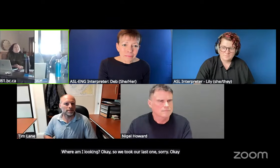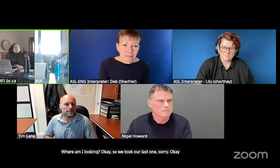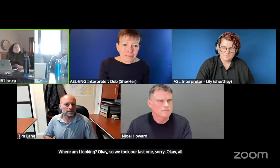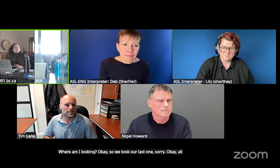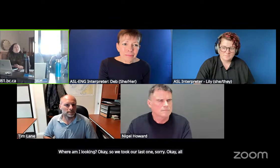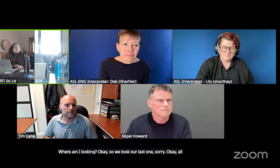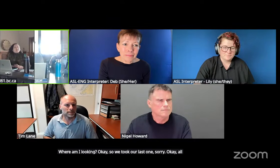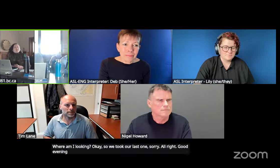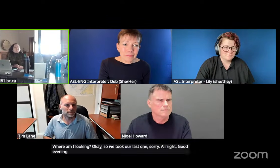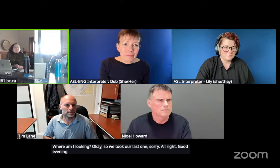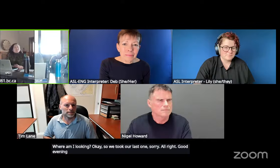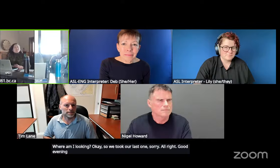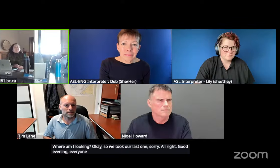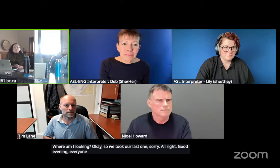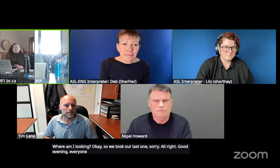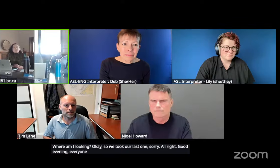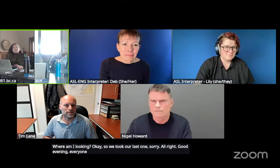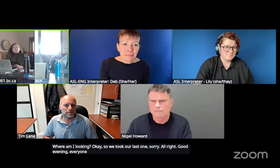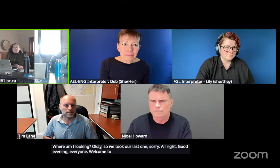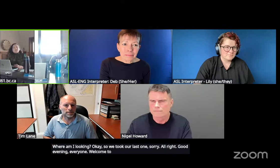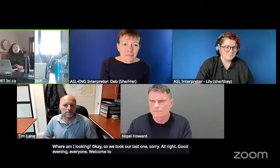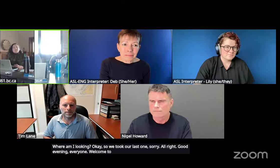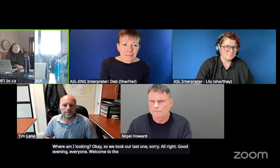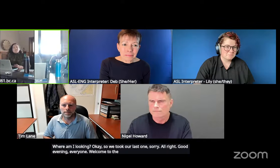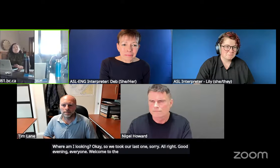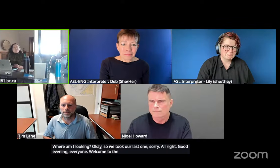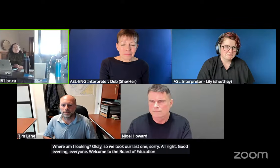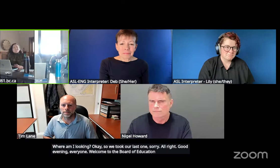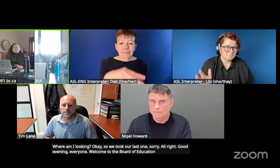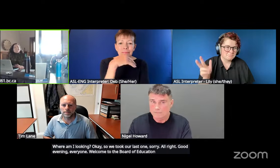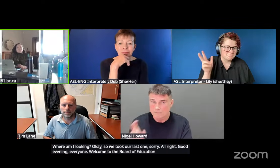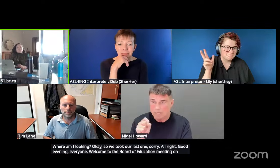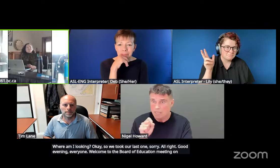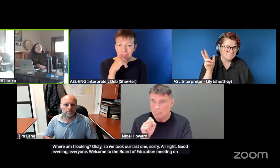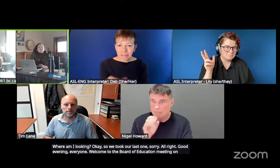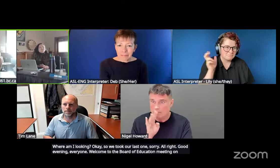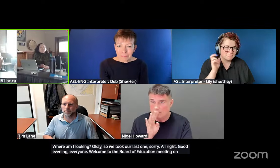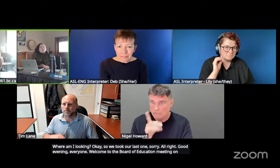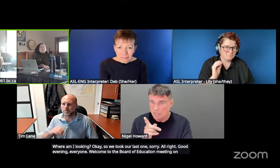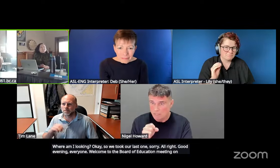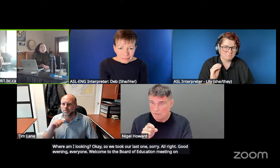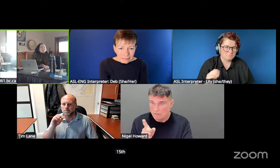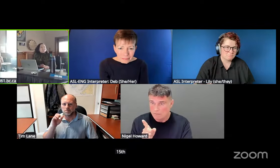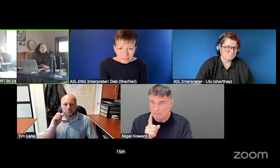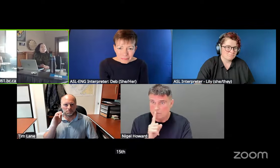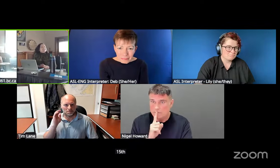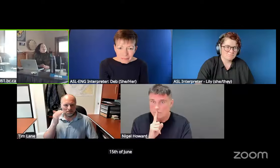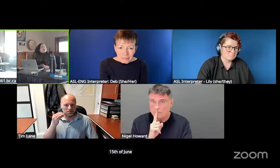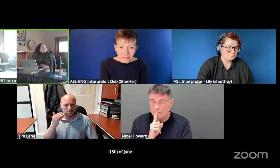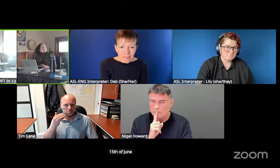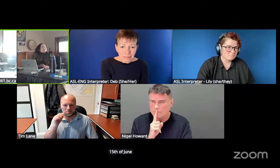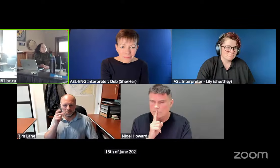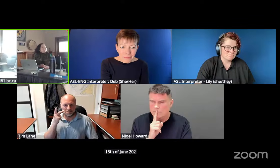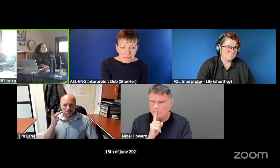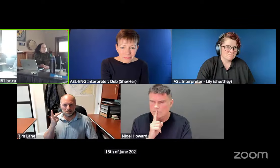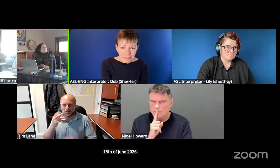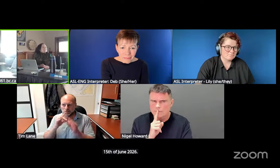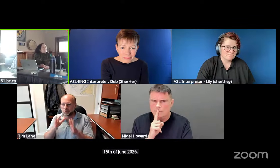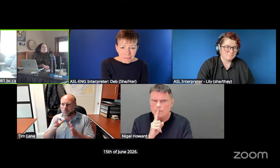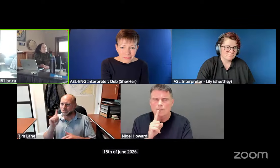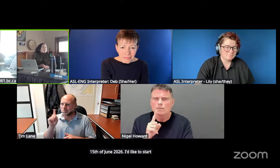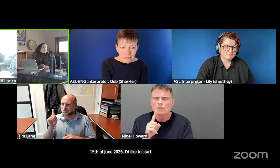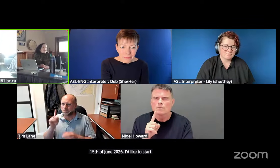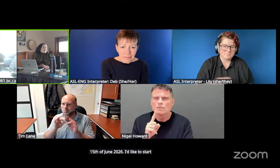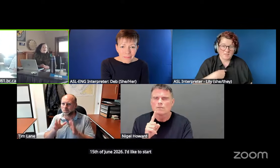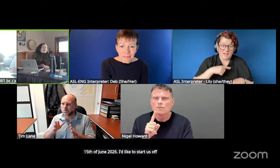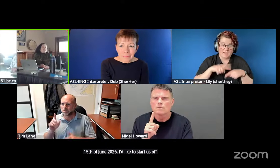good evening, everyone. Welcome to the Board of Education meeting on the 15th of June, 2026. I'd like to start us off